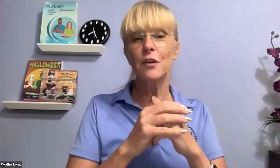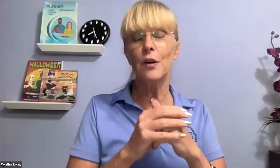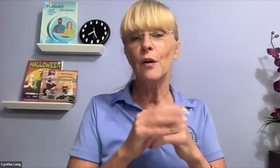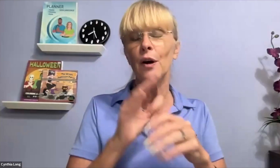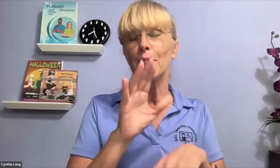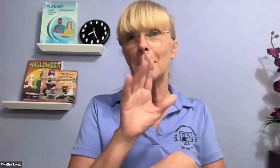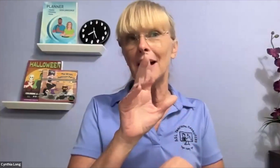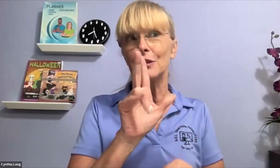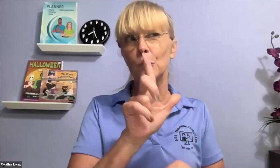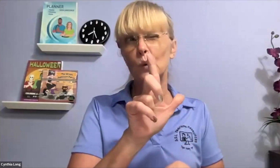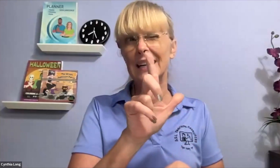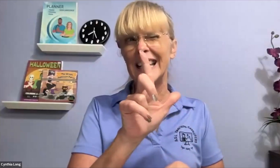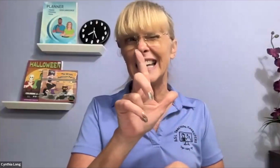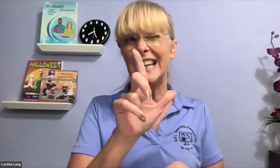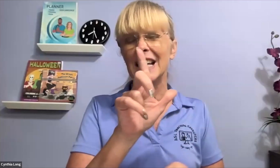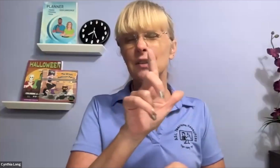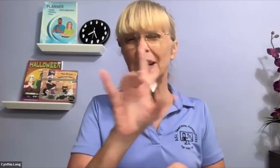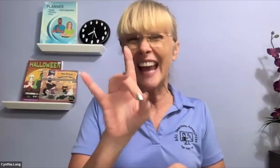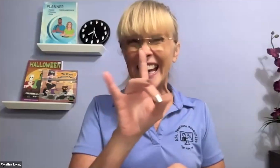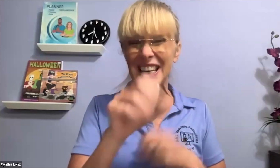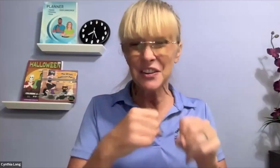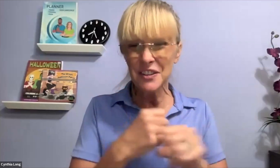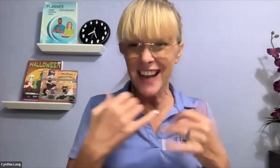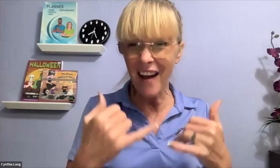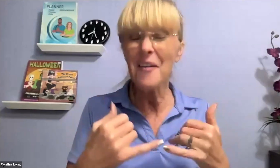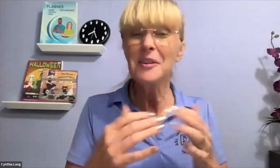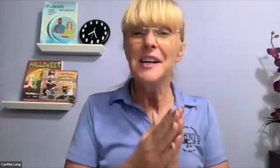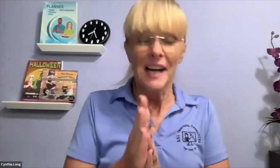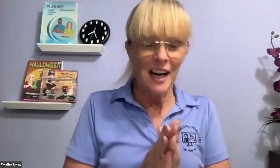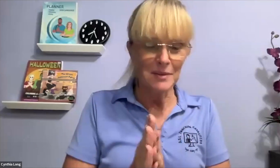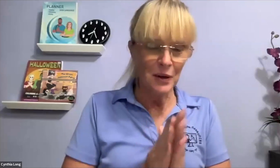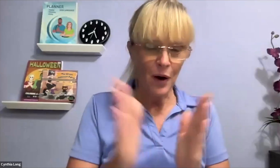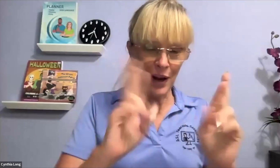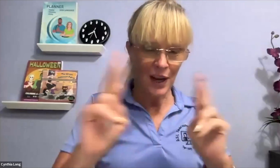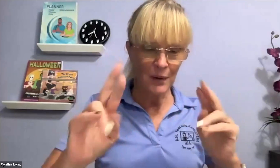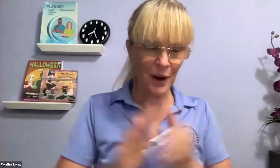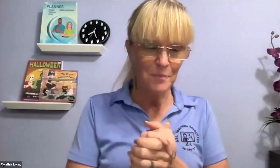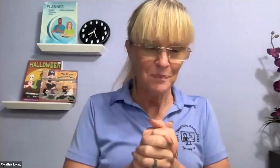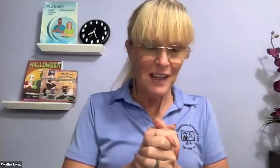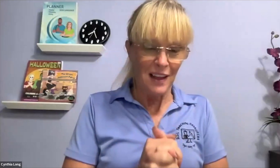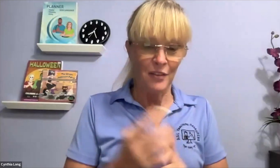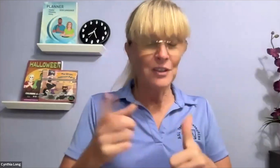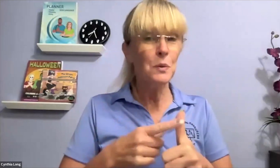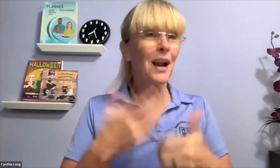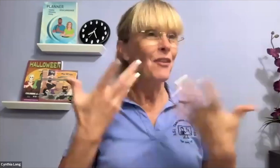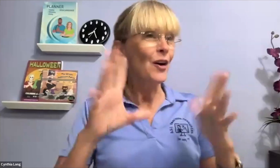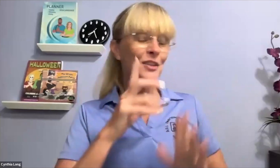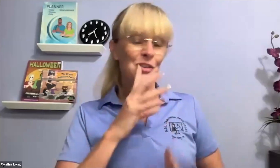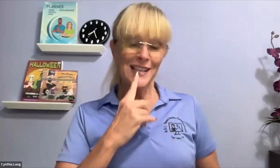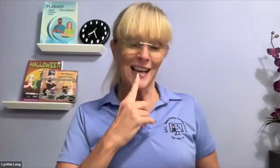for about 28 years now. So here we go. The first one I've already said,